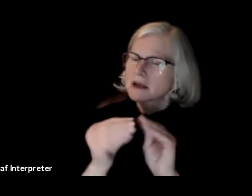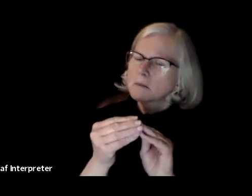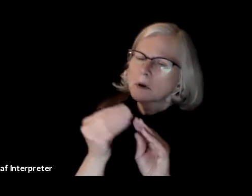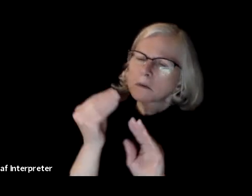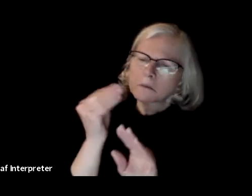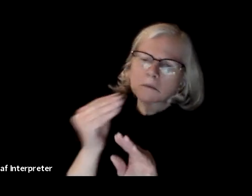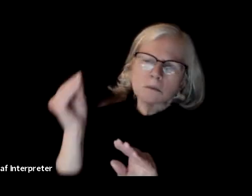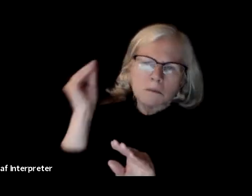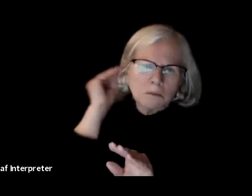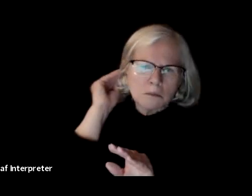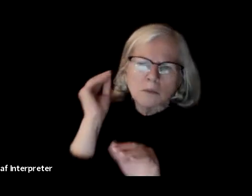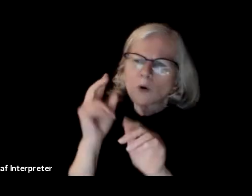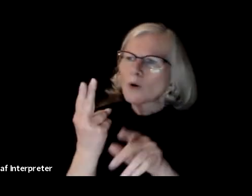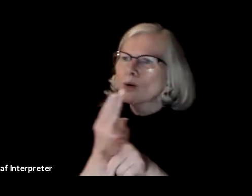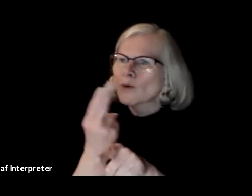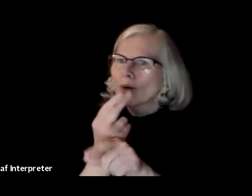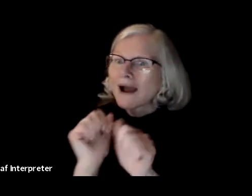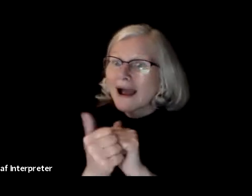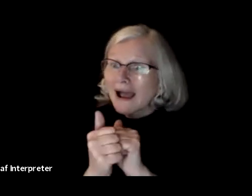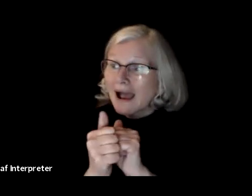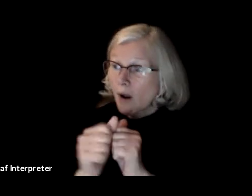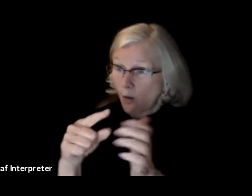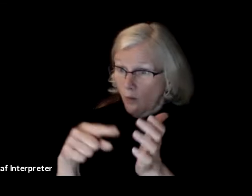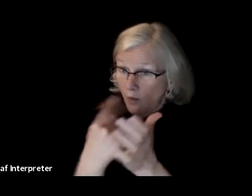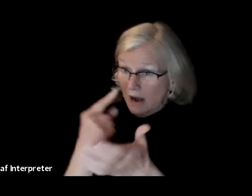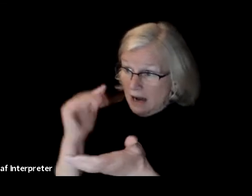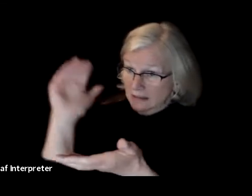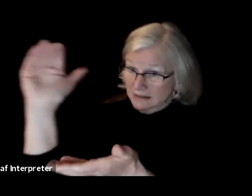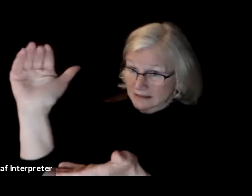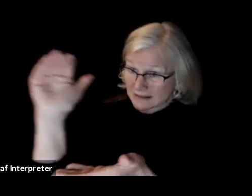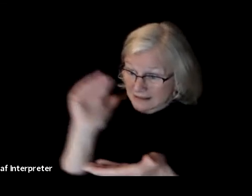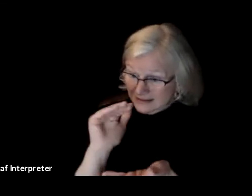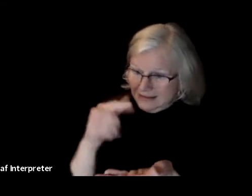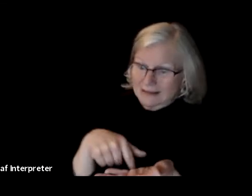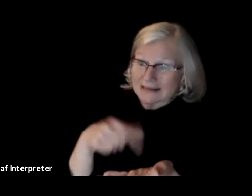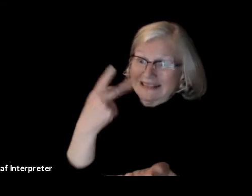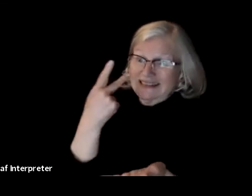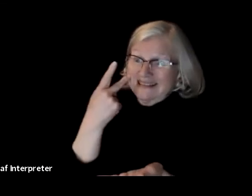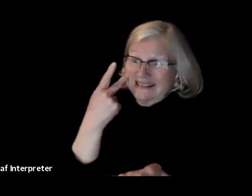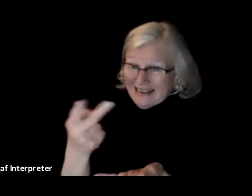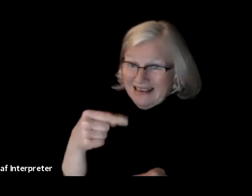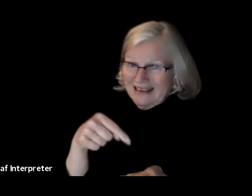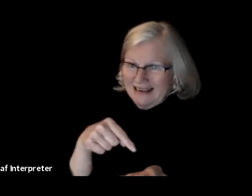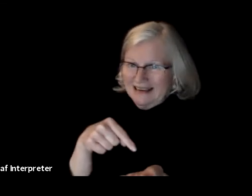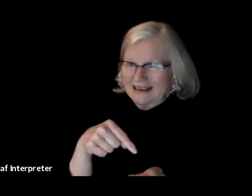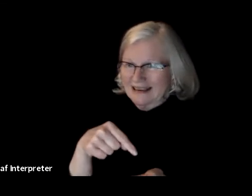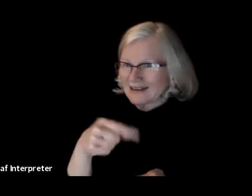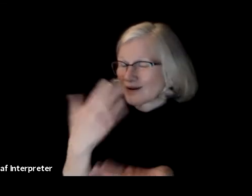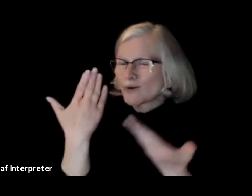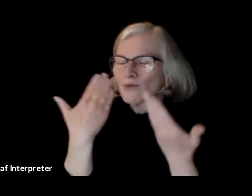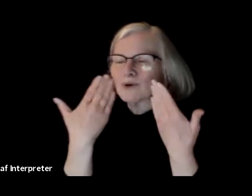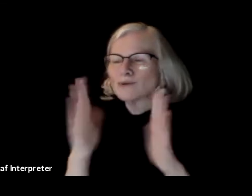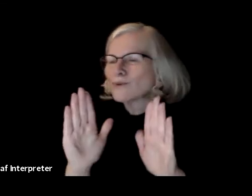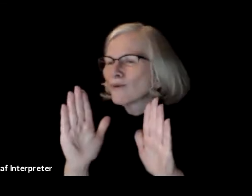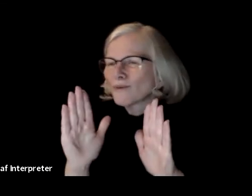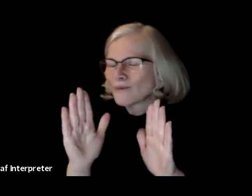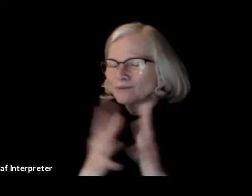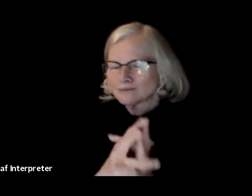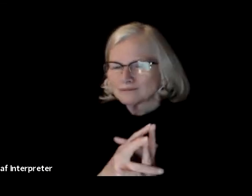allocated to us to actually order against, we don't. we still